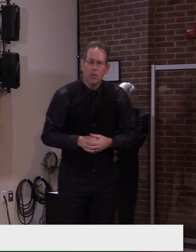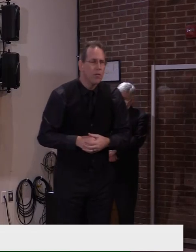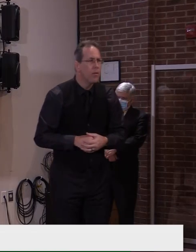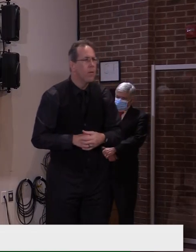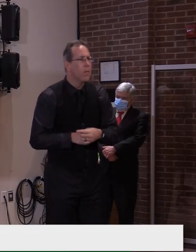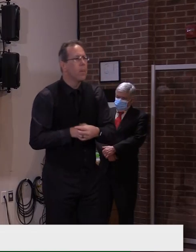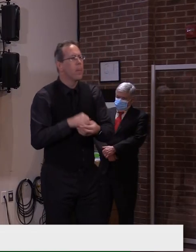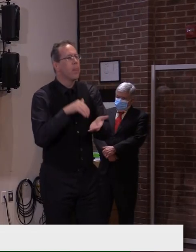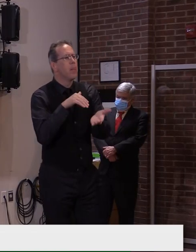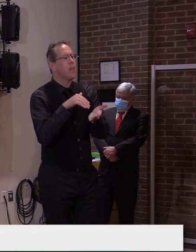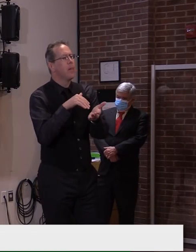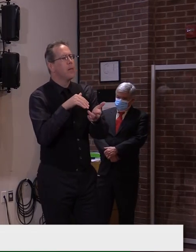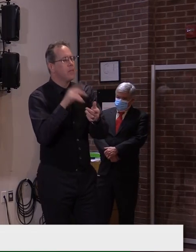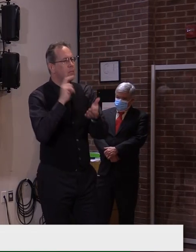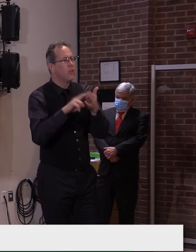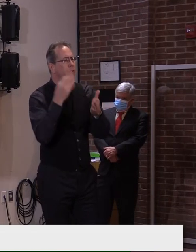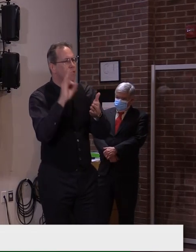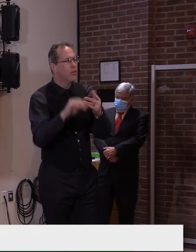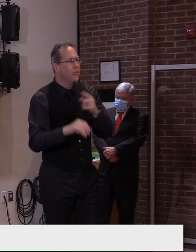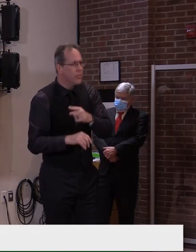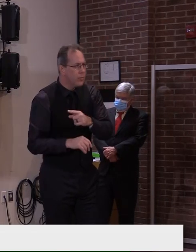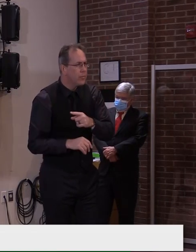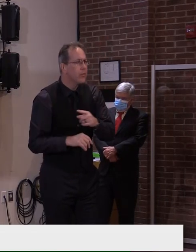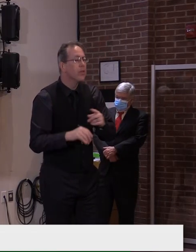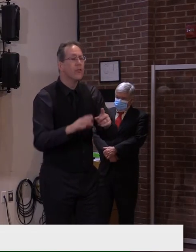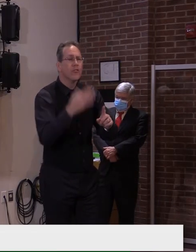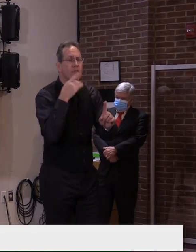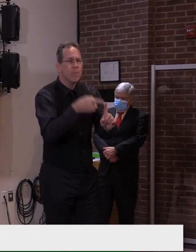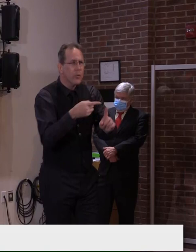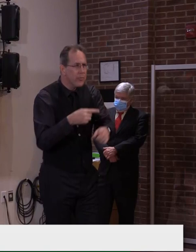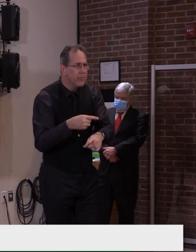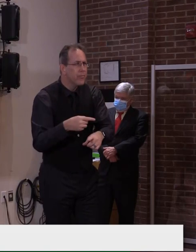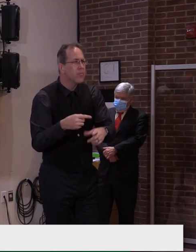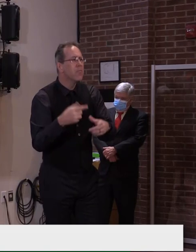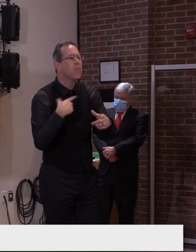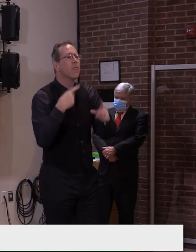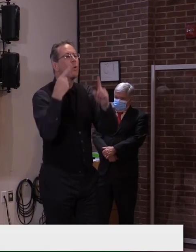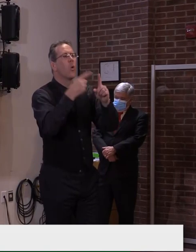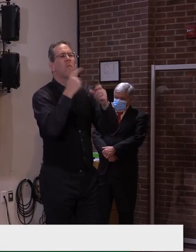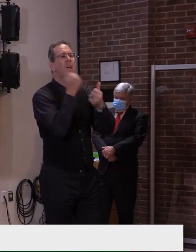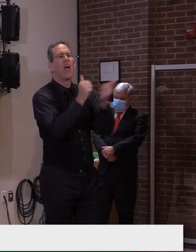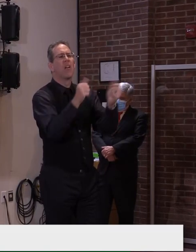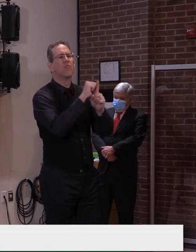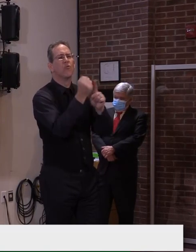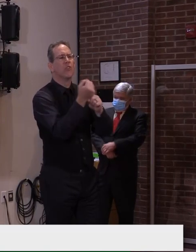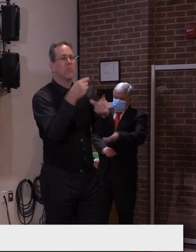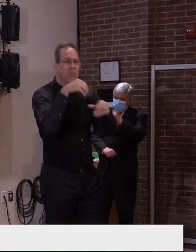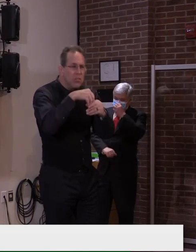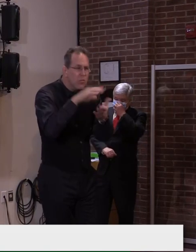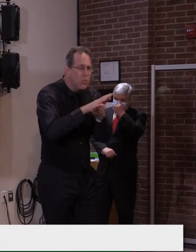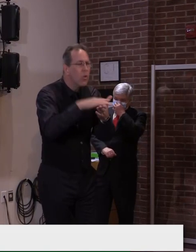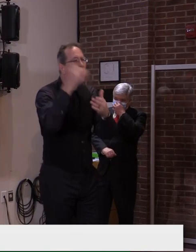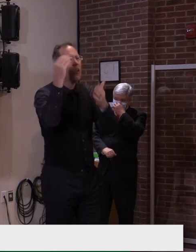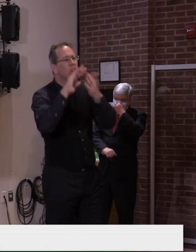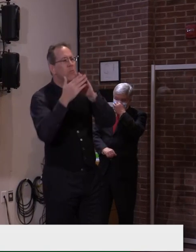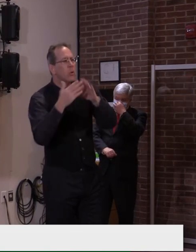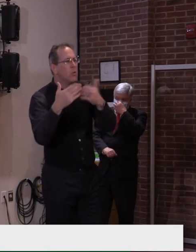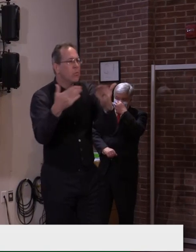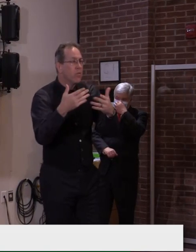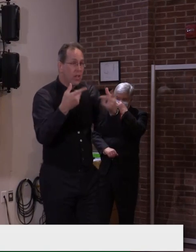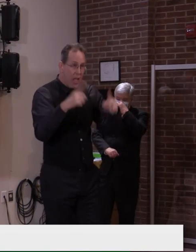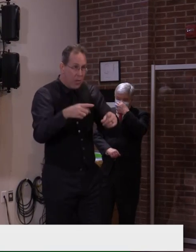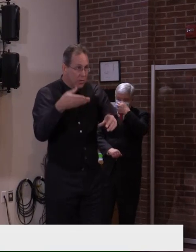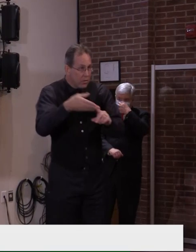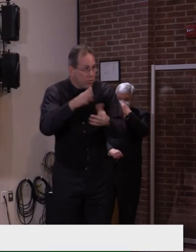them widely available regardless of where the contagion or originated. So sort of to your latter point, it's our intention